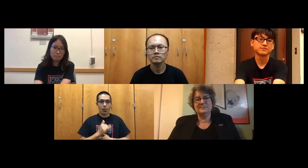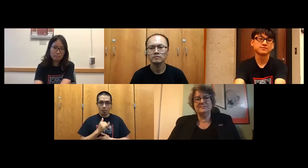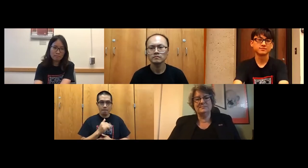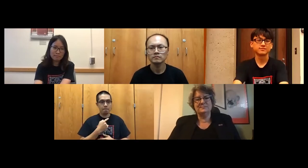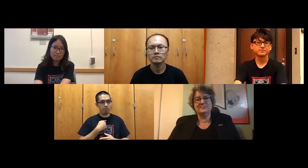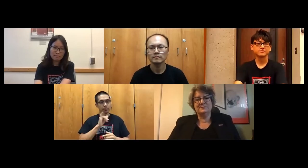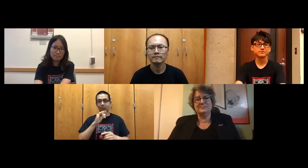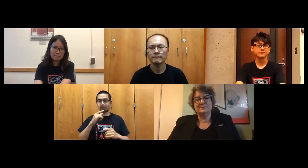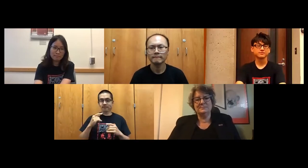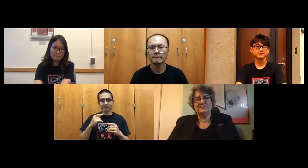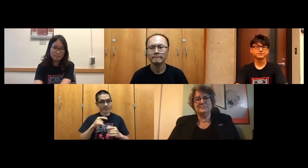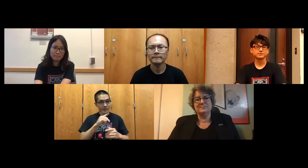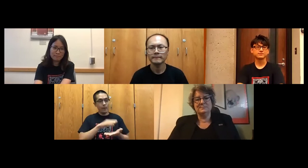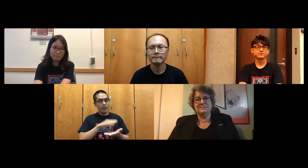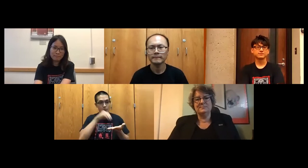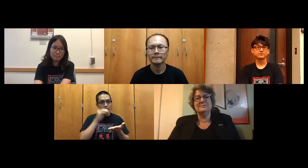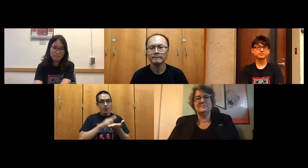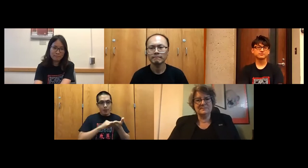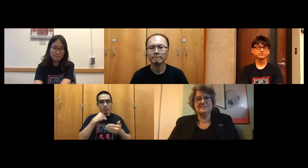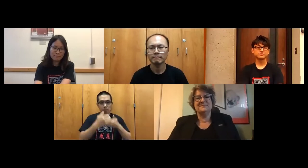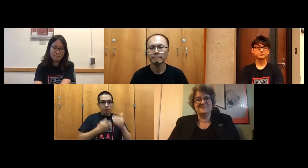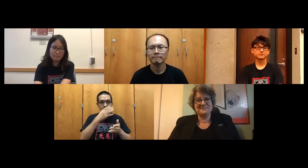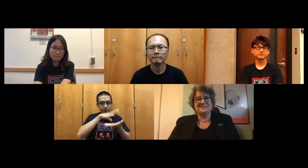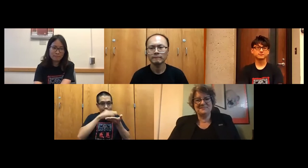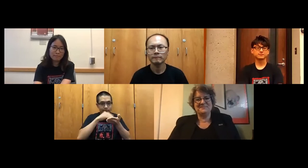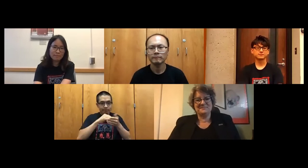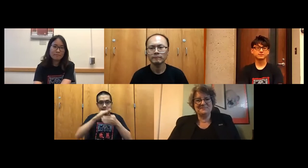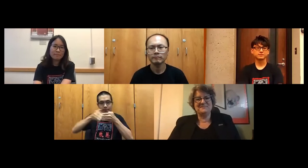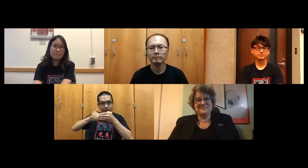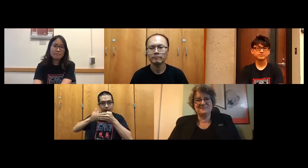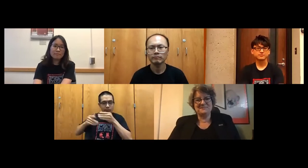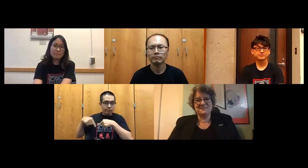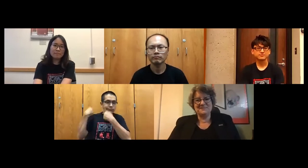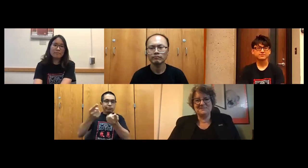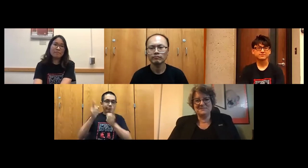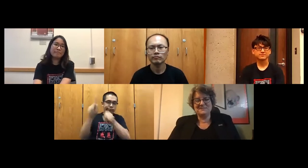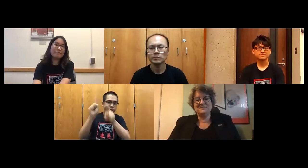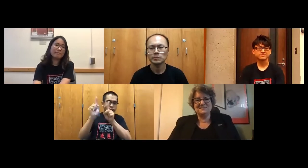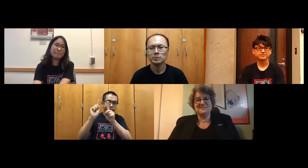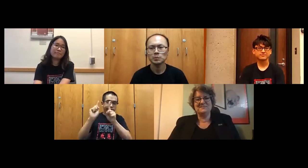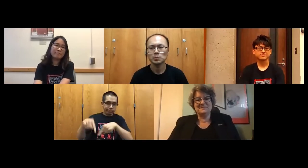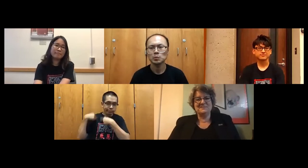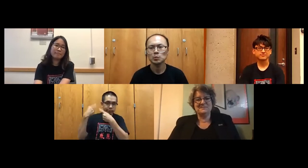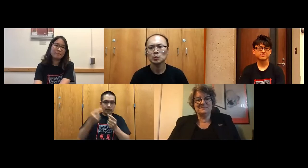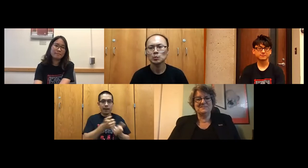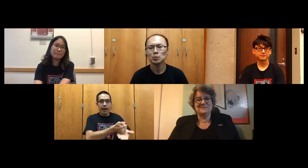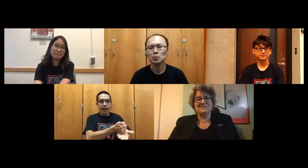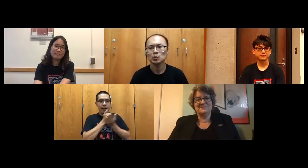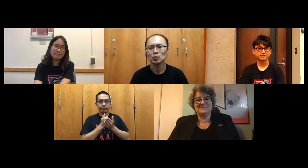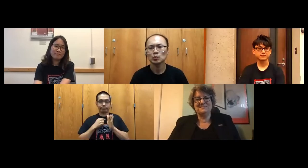to meet these people really broadened my world, and I was able to learn little by little. That happened on weekends. We would go,